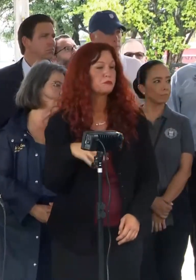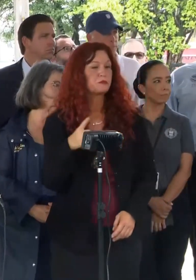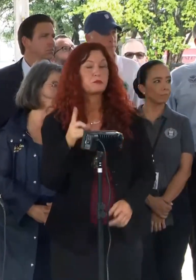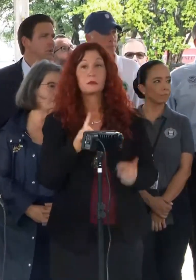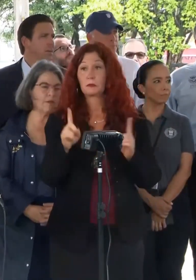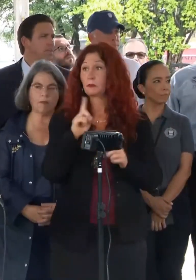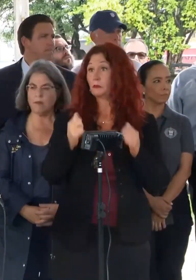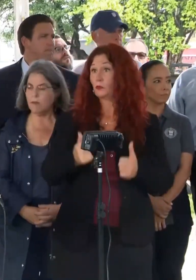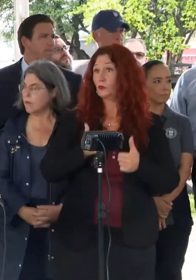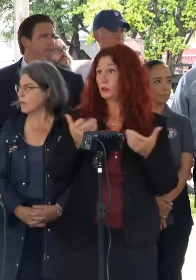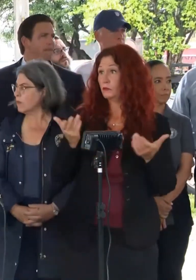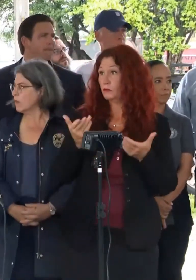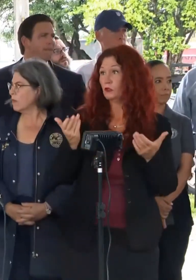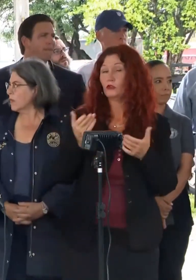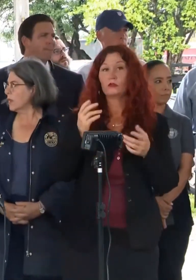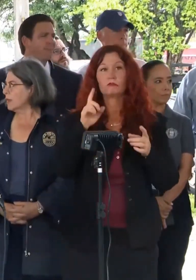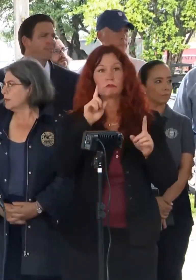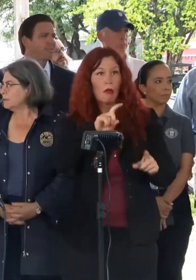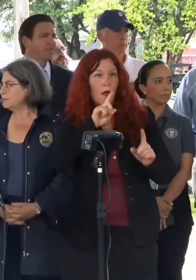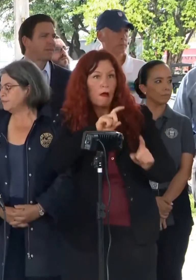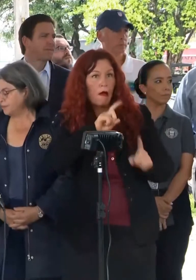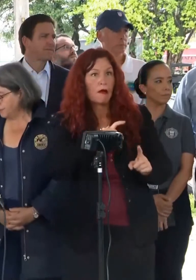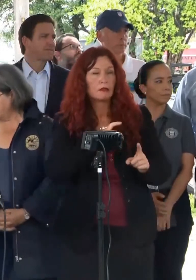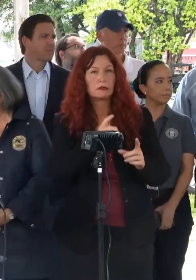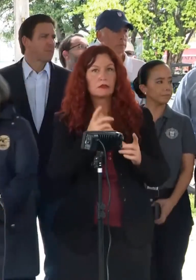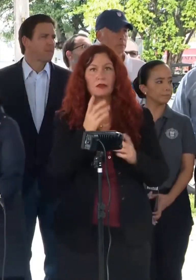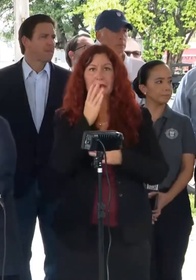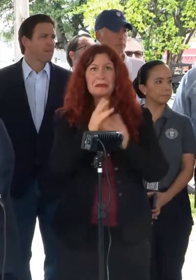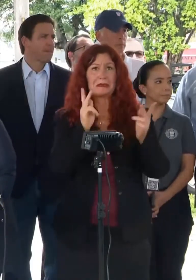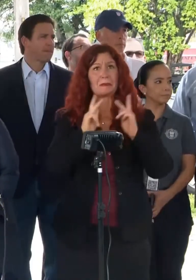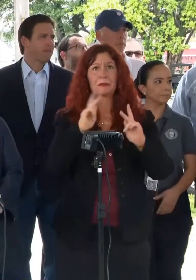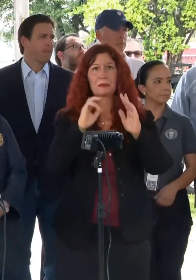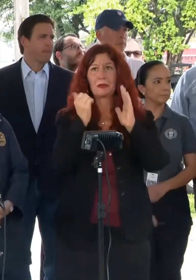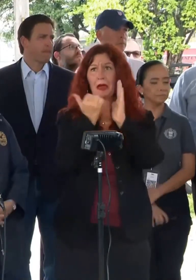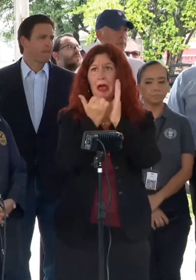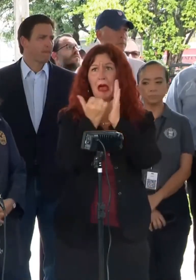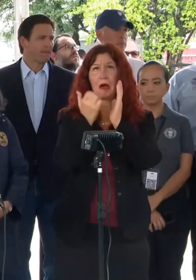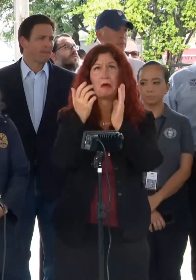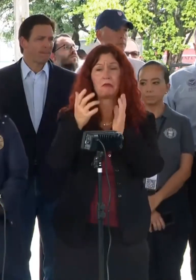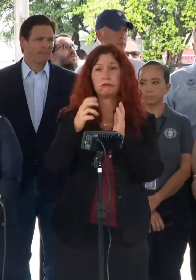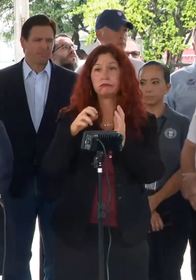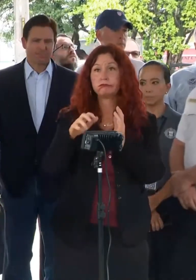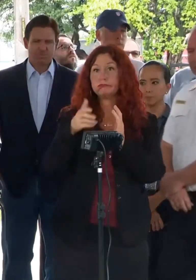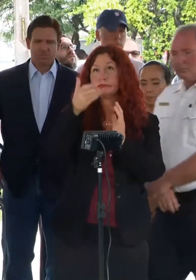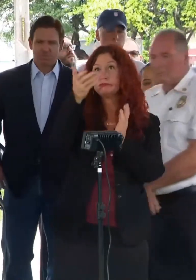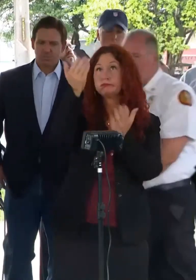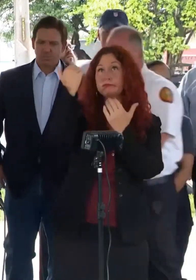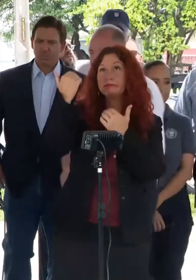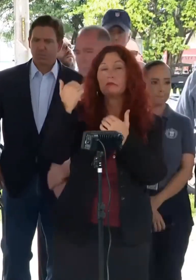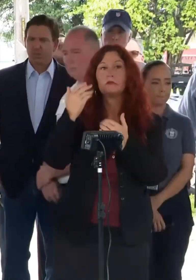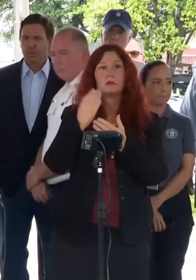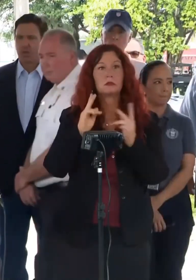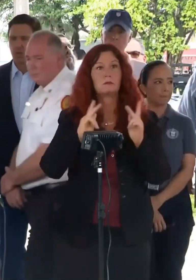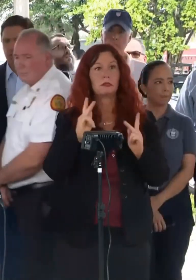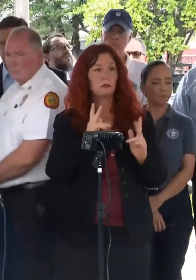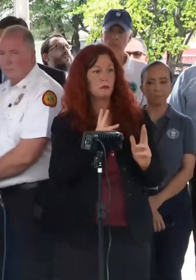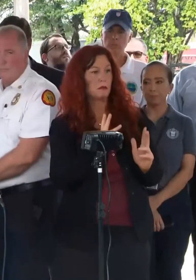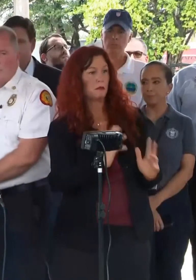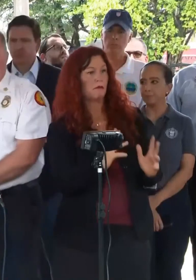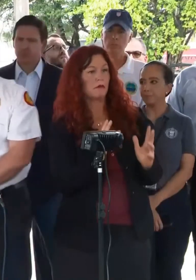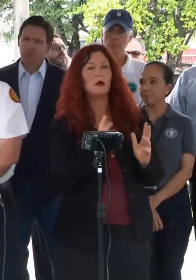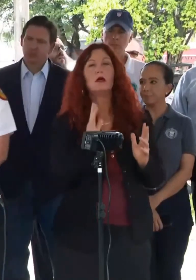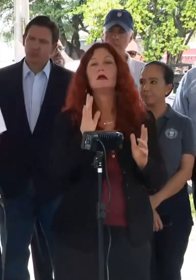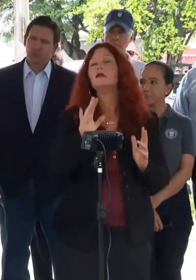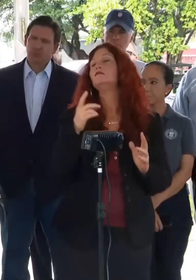that evacuated, pets being left behind. How does that dealt with? Is ASPCA dealing with that? What are you hearing on the